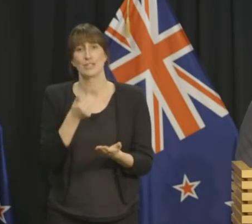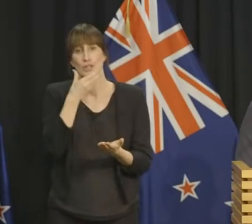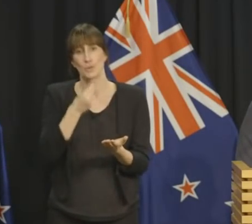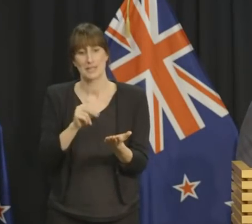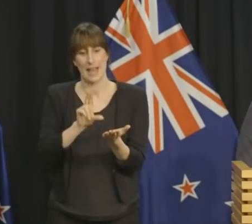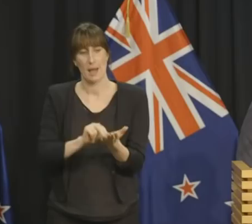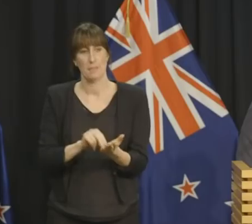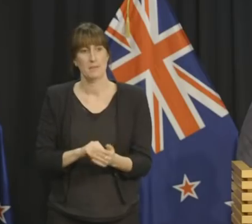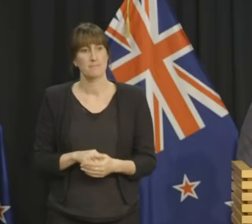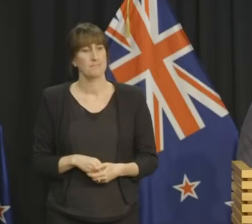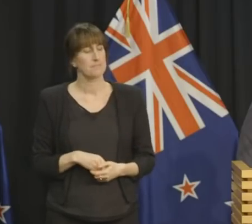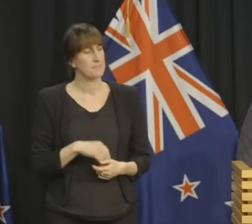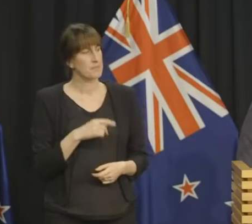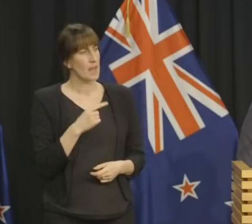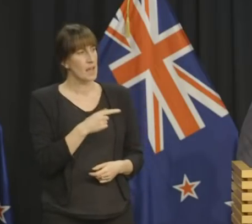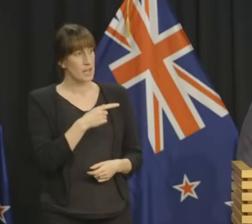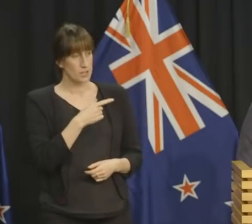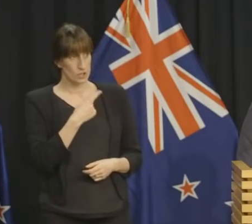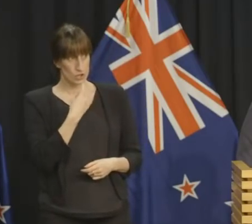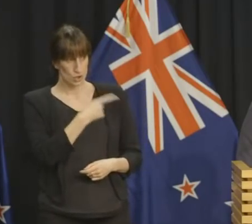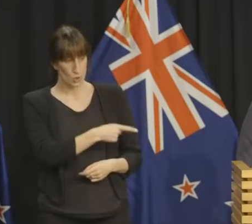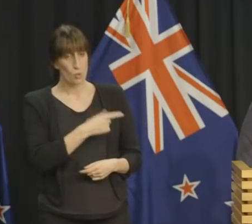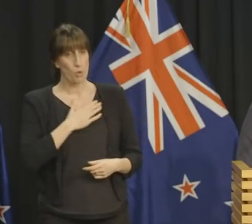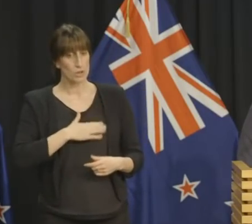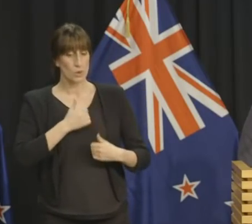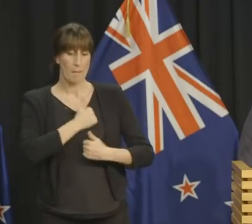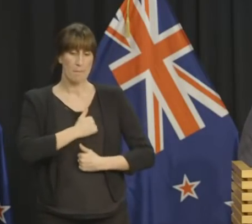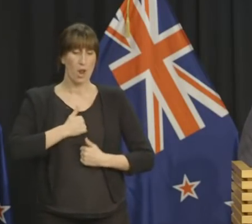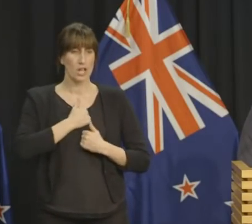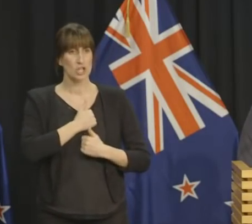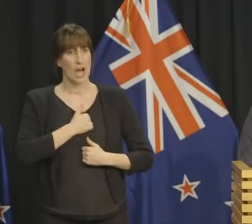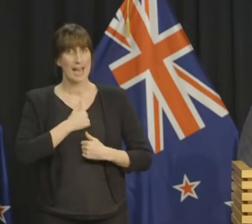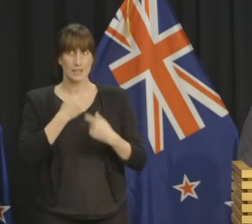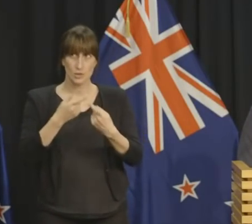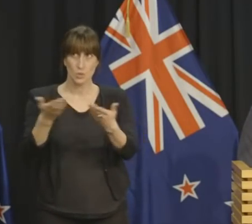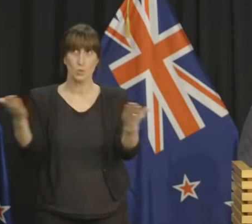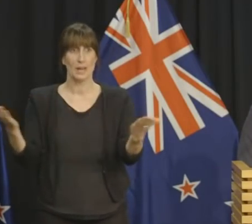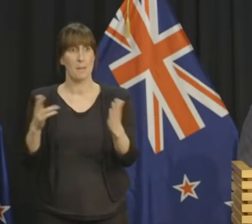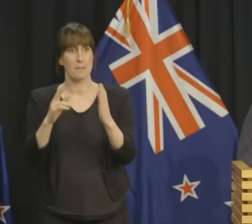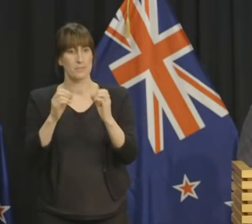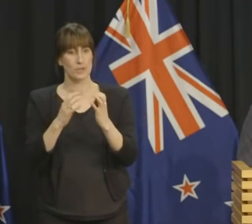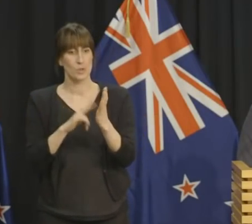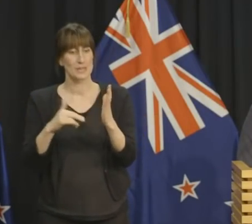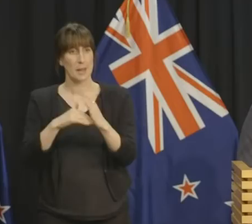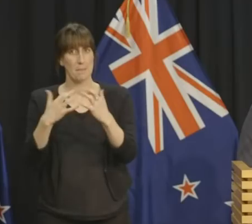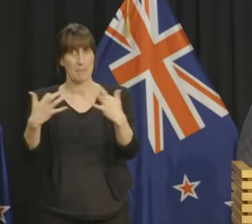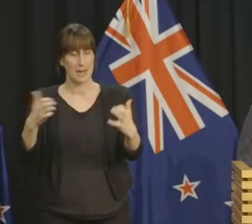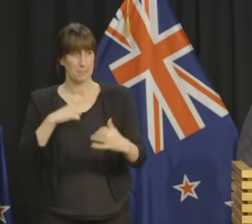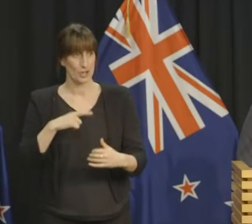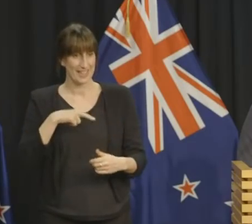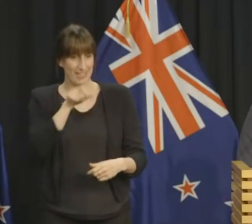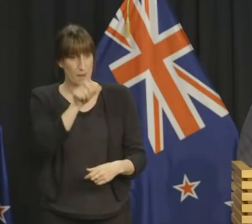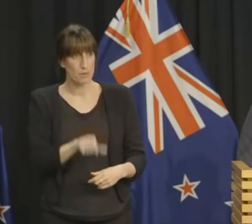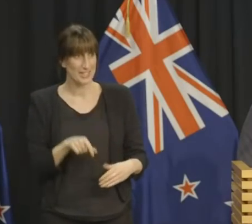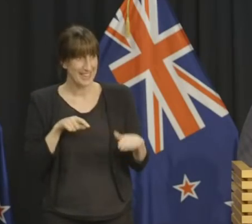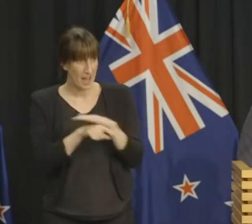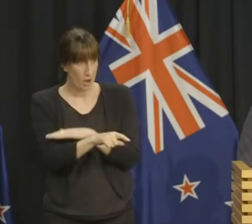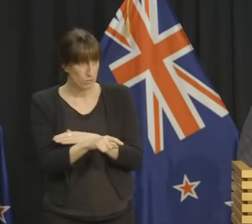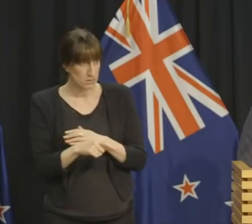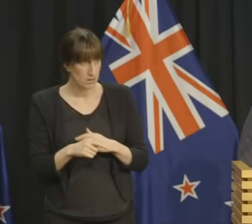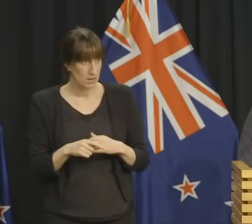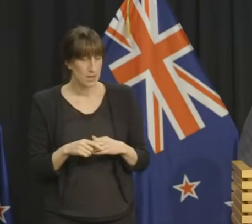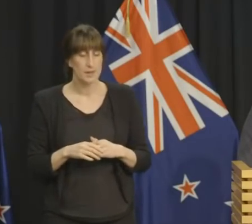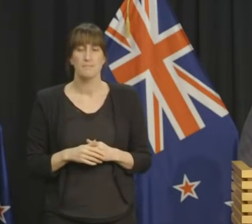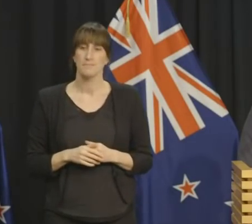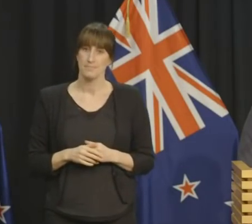apology for the team of 5 million for letting someone with COVID out into the community? Look, as I said, this person deliberately and willfully broke